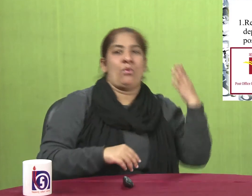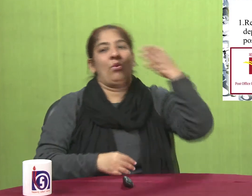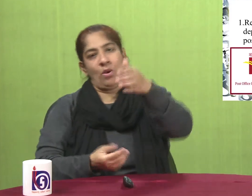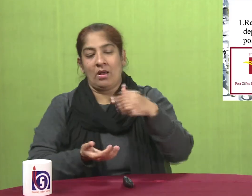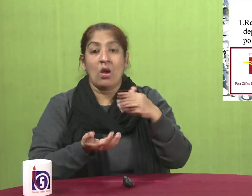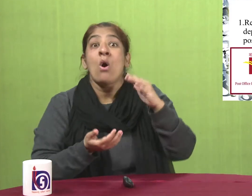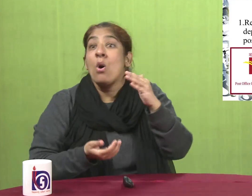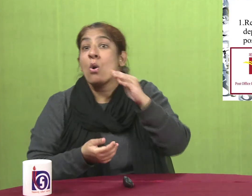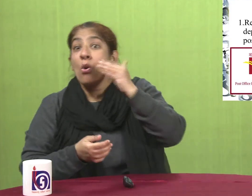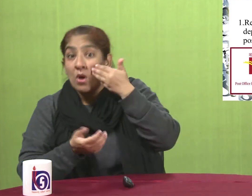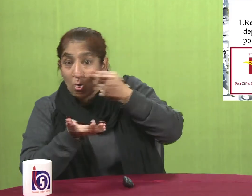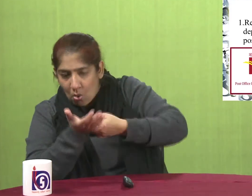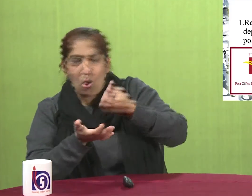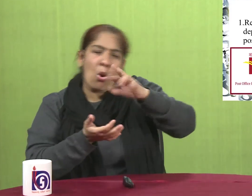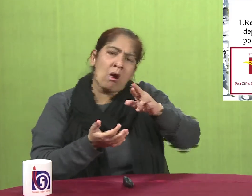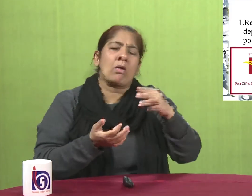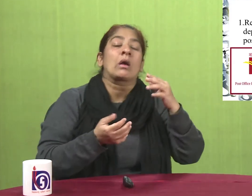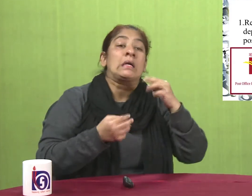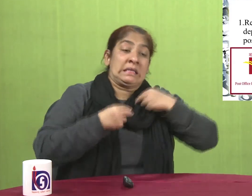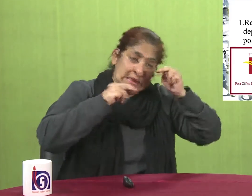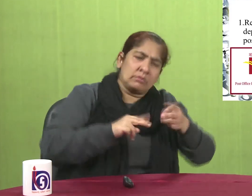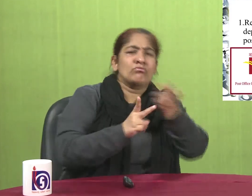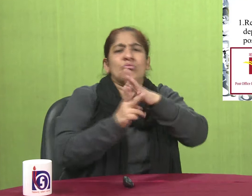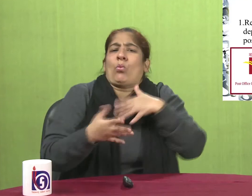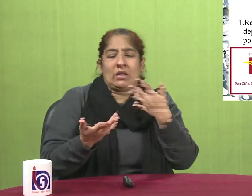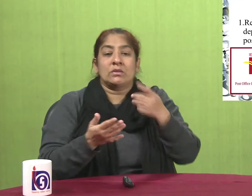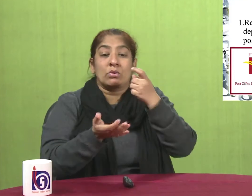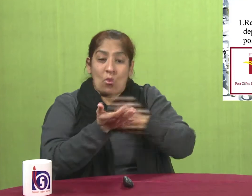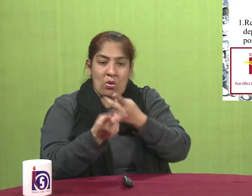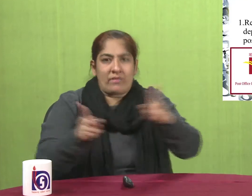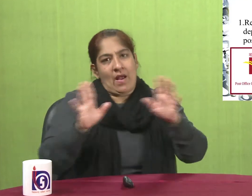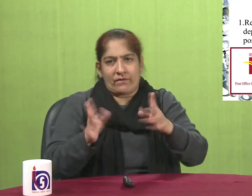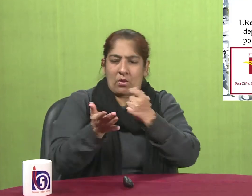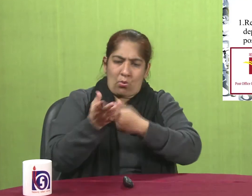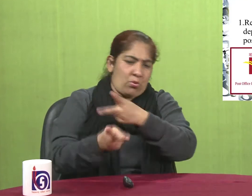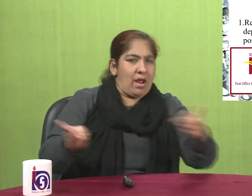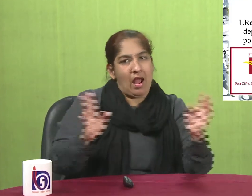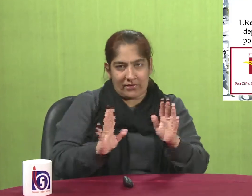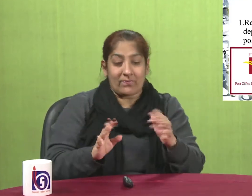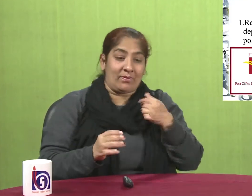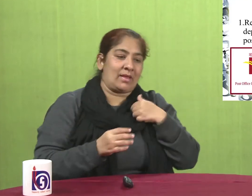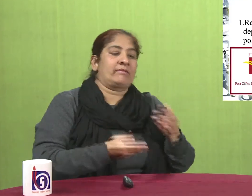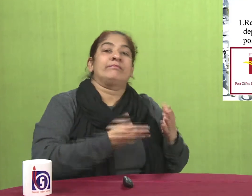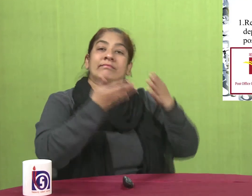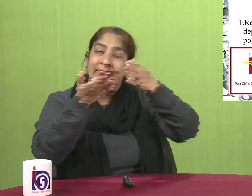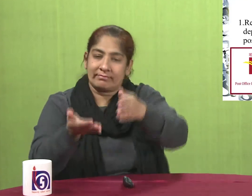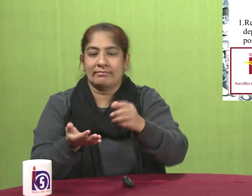And whenever you need a certificate from NSC, you can go there, get the certificate for your